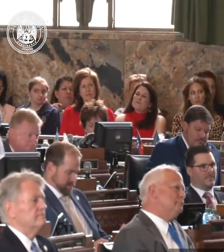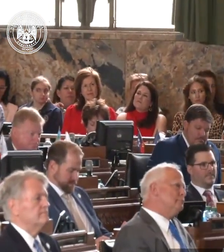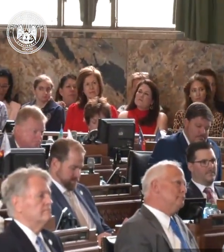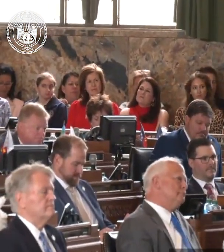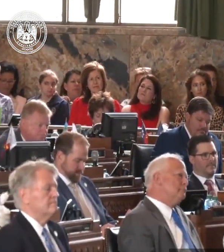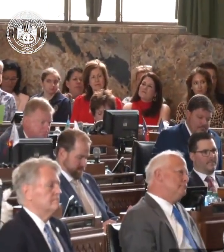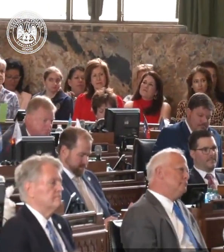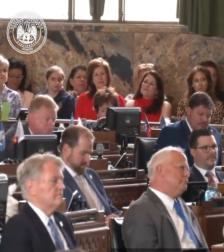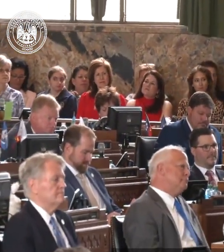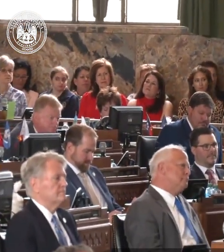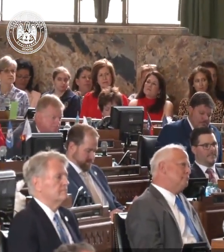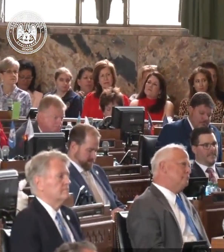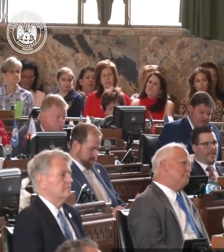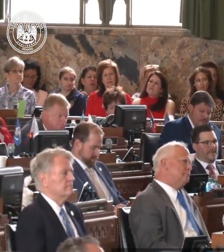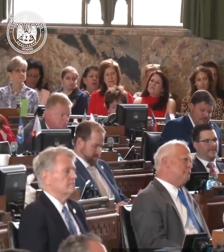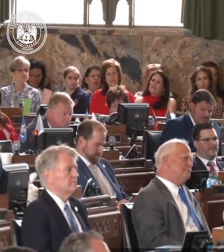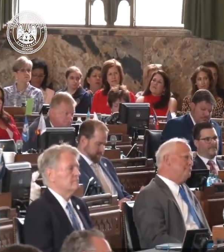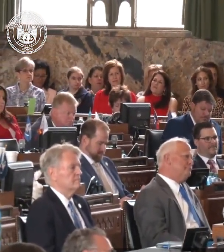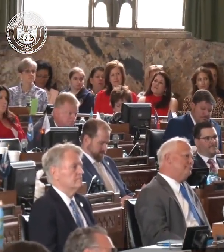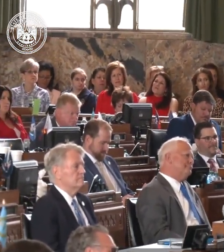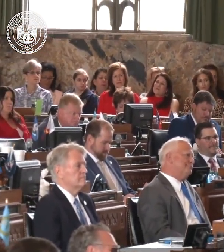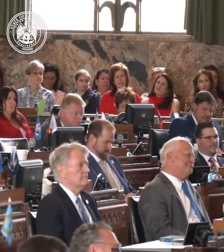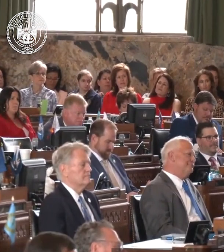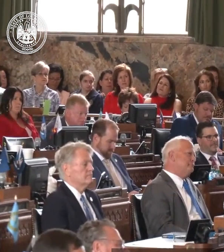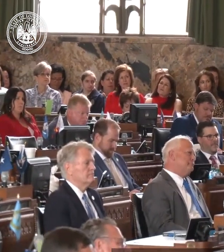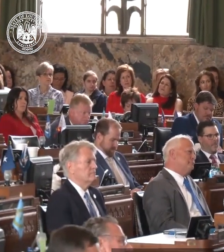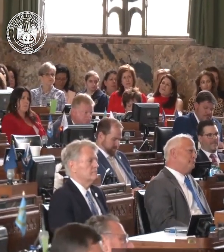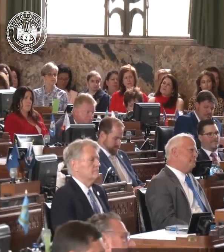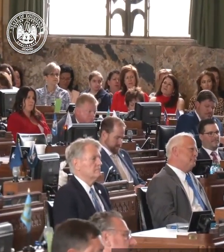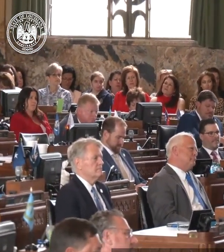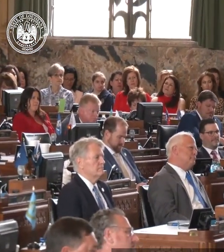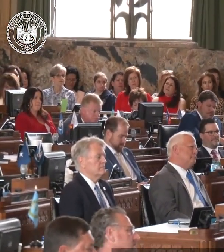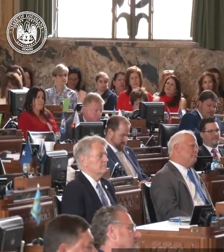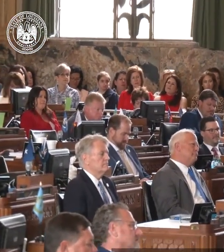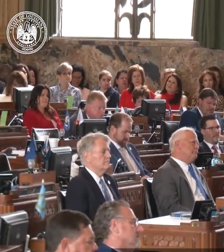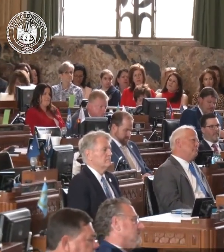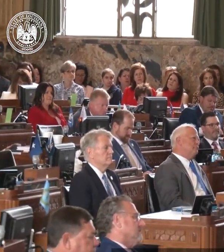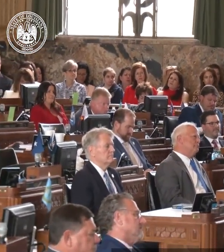that will by itself save the state more than $1.4 billion.